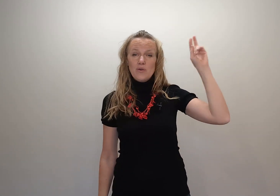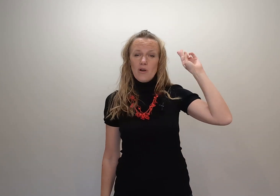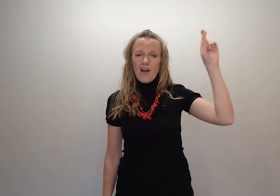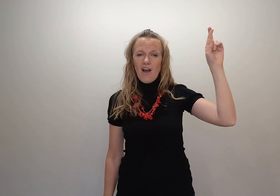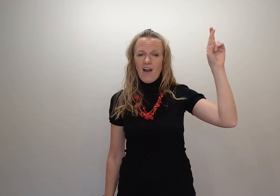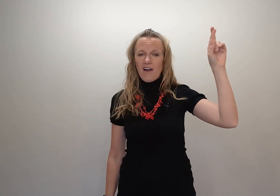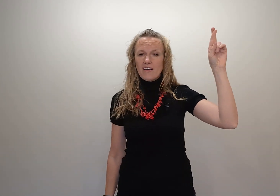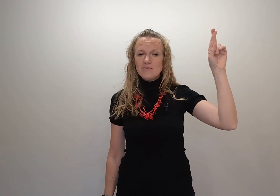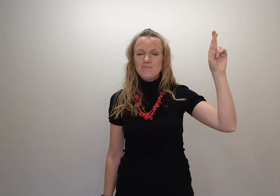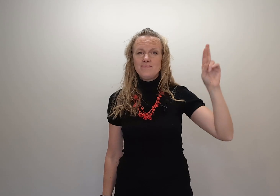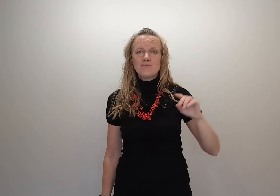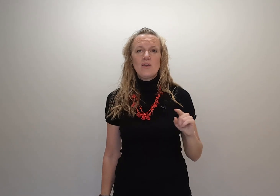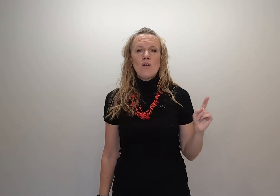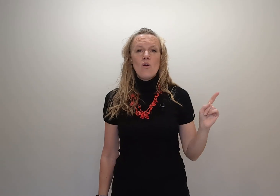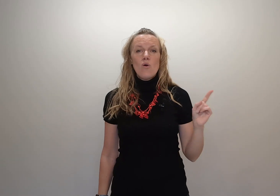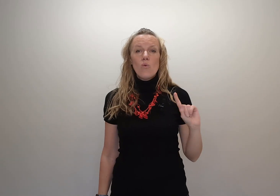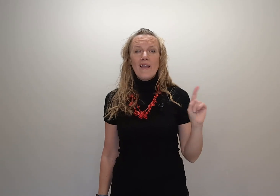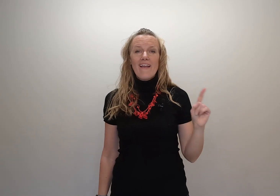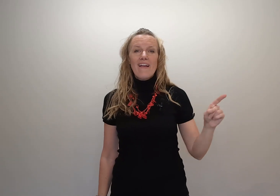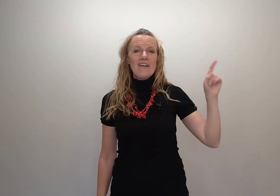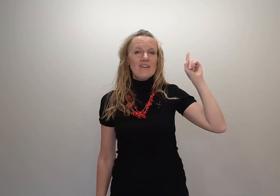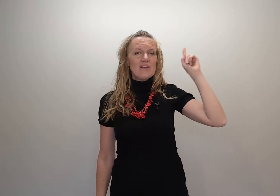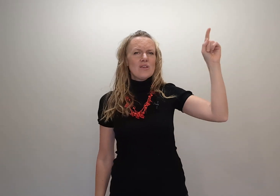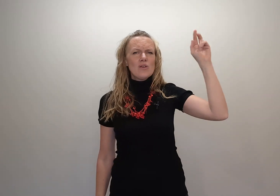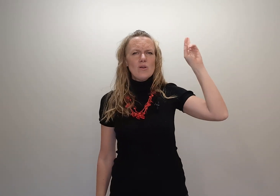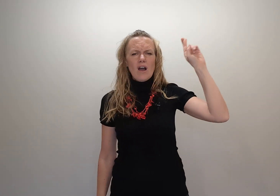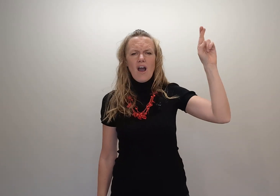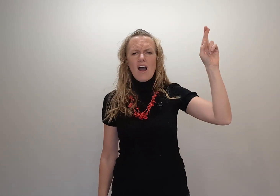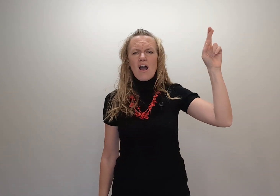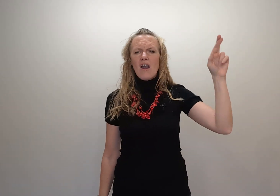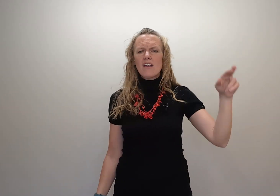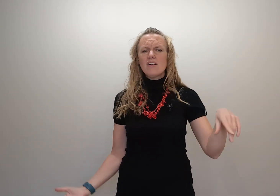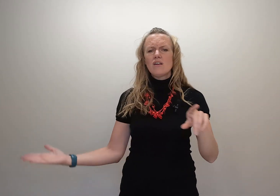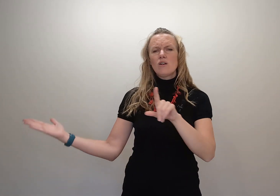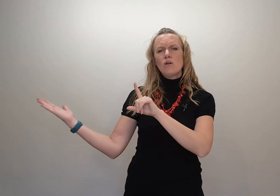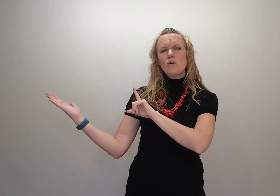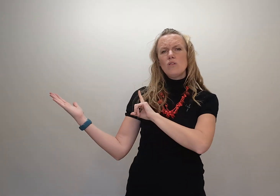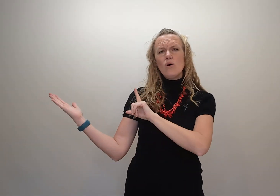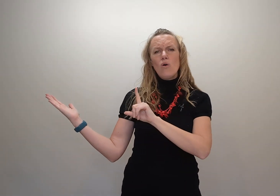you are. Where you are,